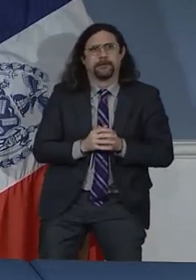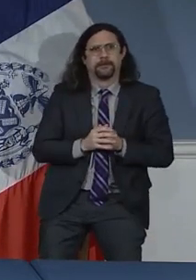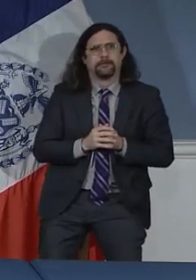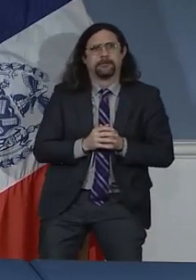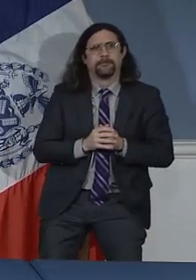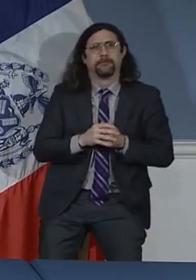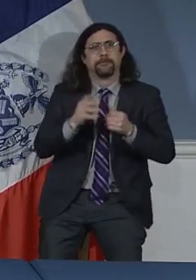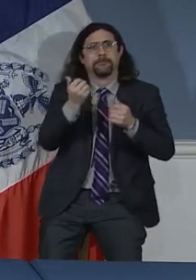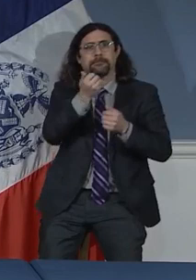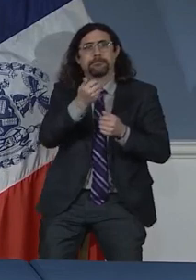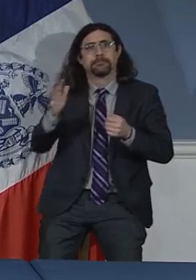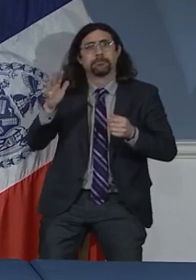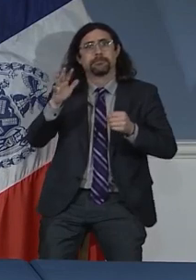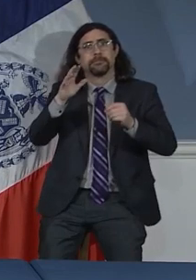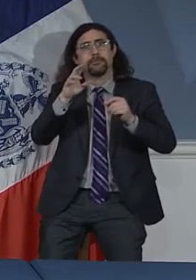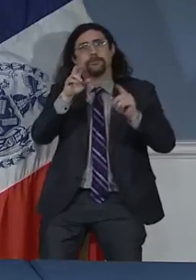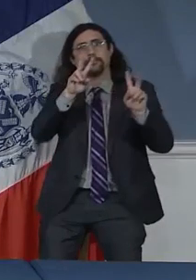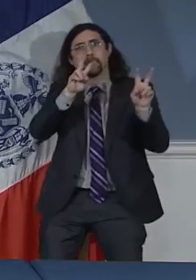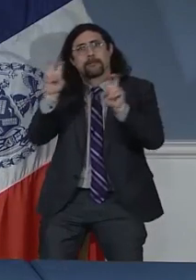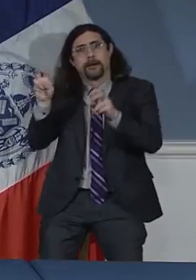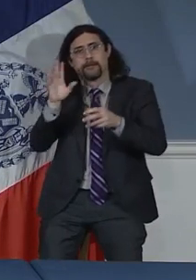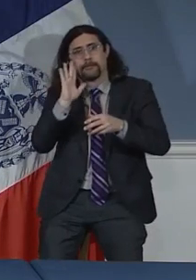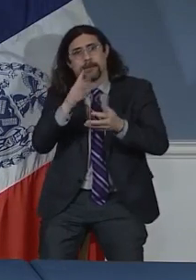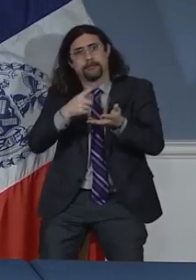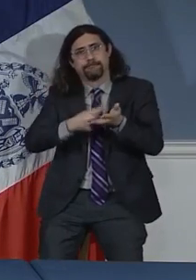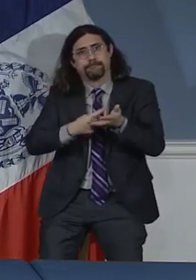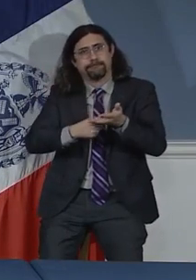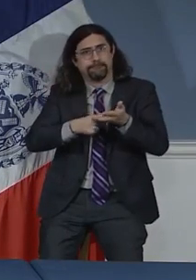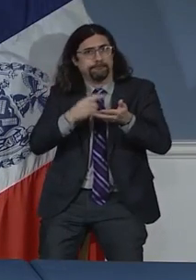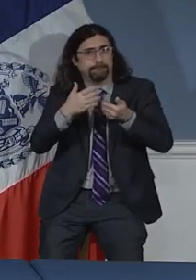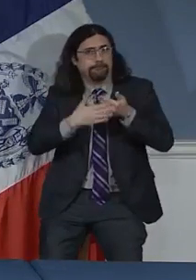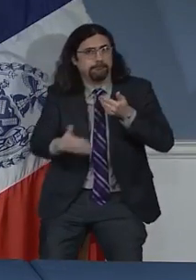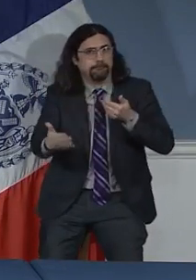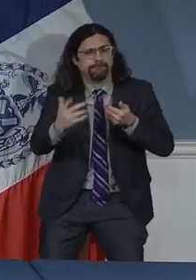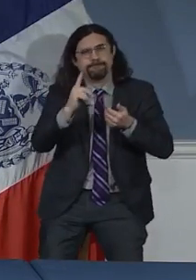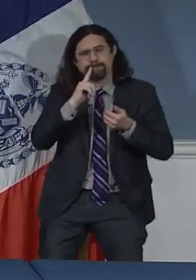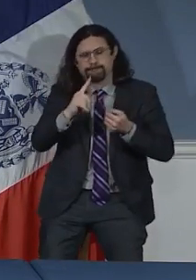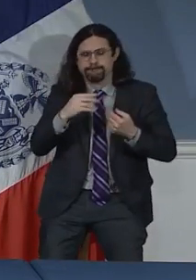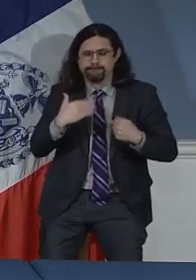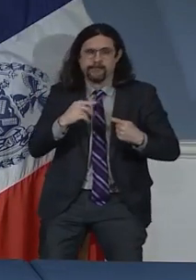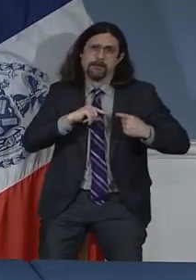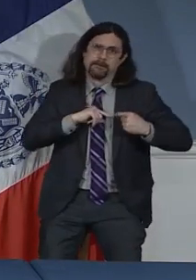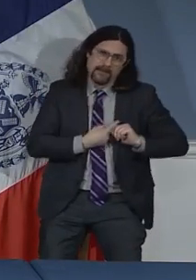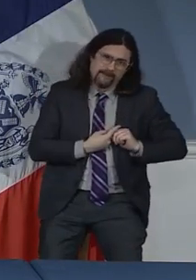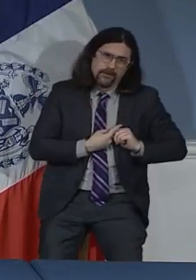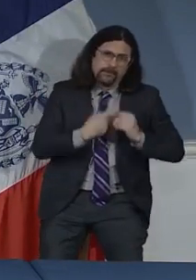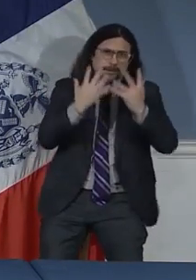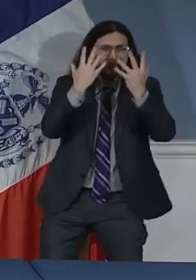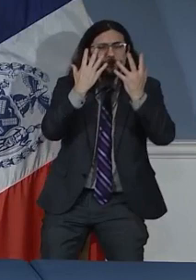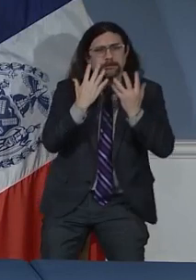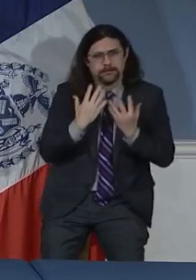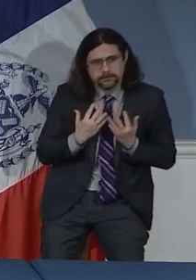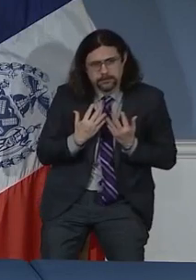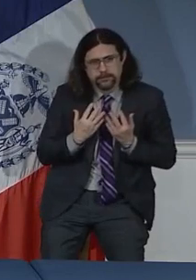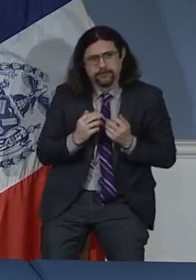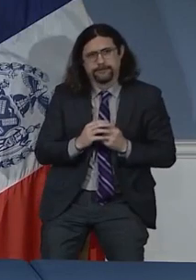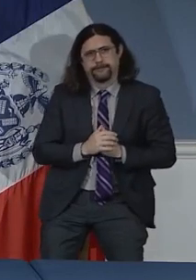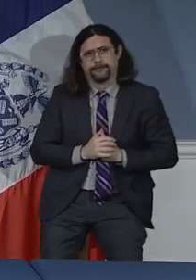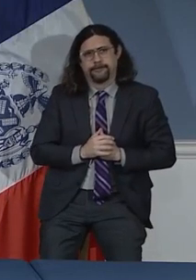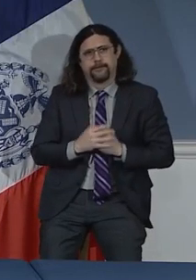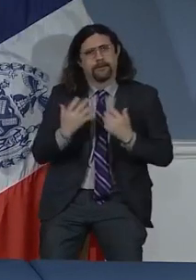not here to give you false reassurance. I have a lot of things I'll say that should cause you to be confident about what we can do in this